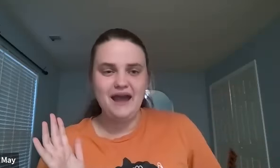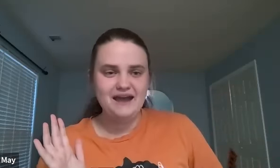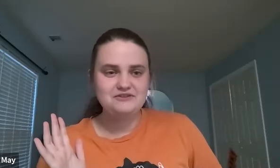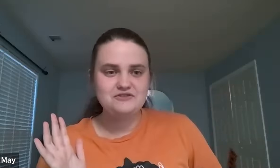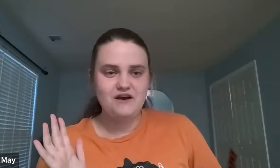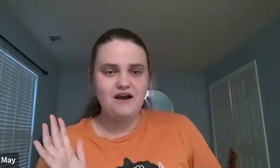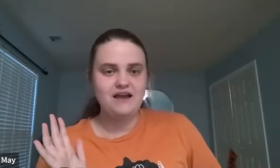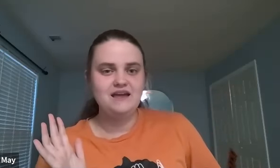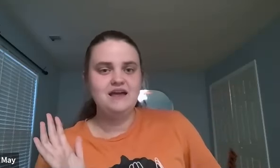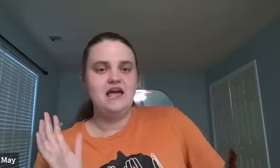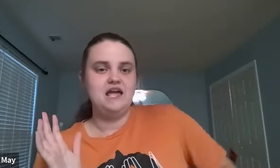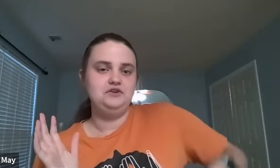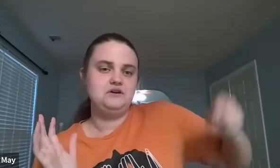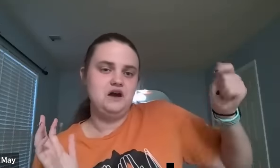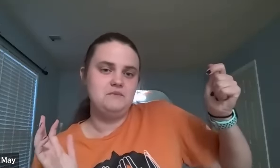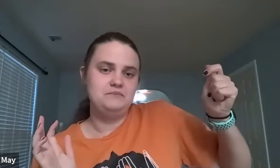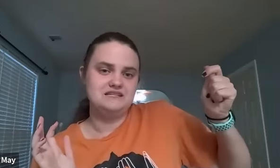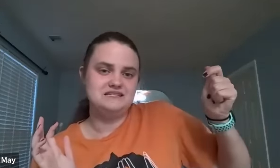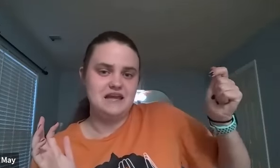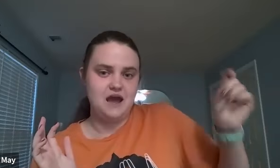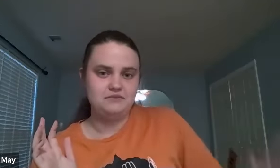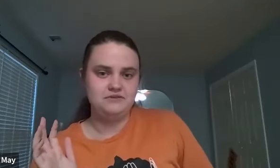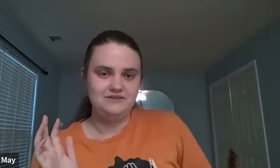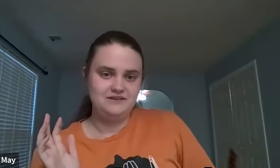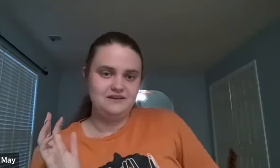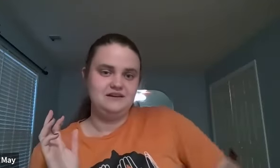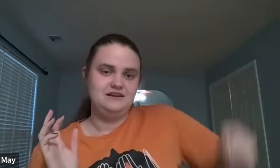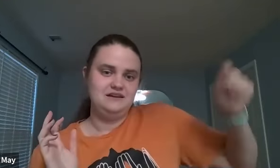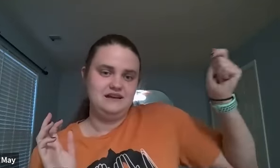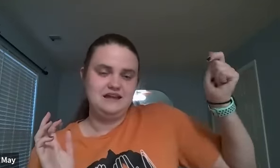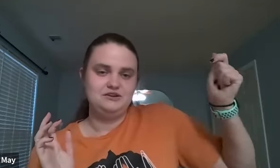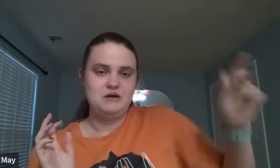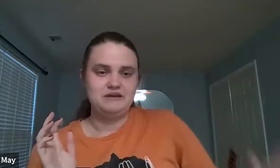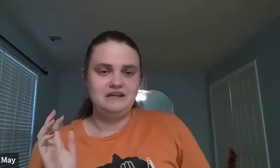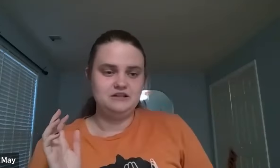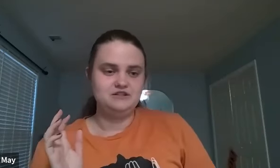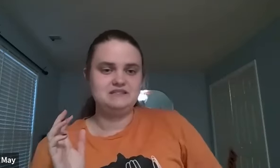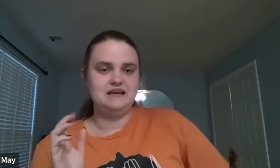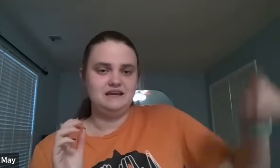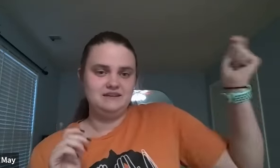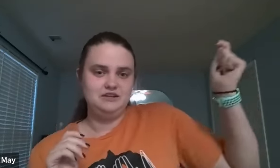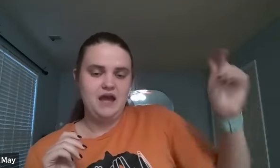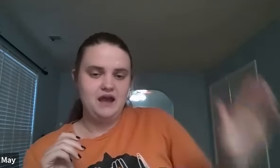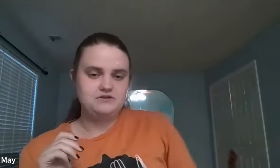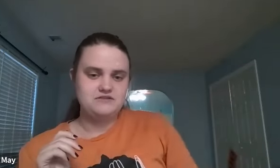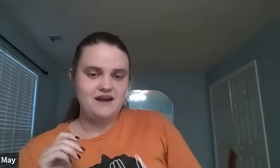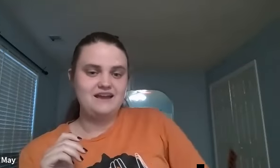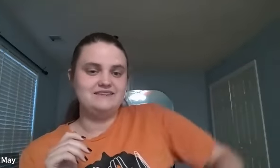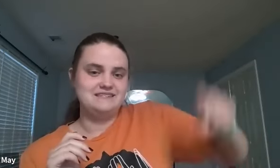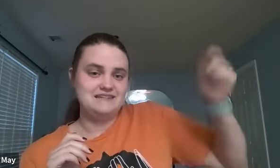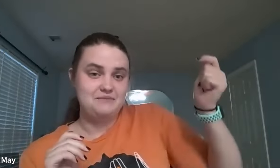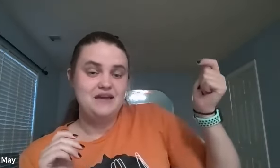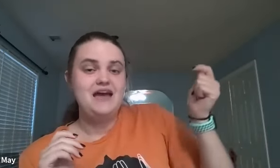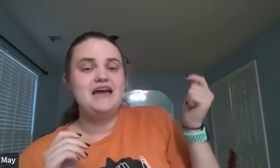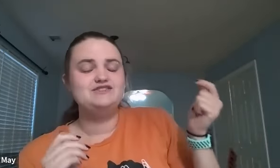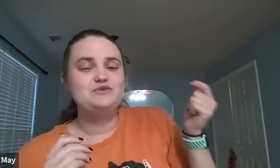pat your thigh and you come up in a snap. I know you probably can hear it. So it's like you pat your thigh and then snap. And so